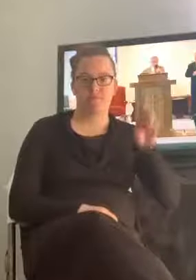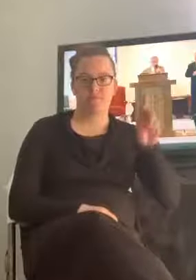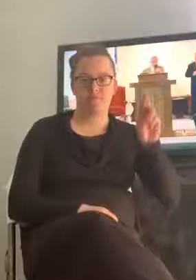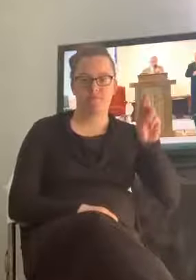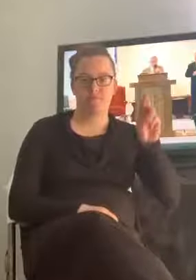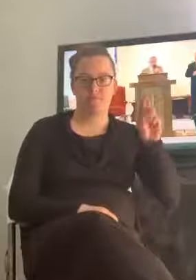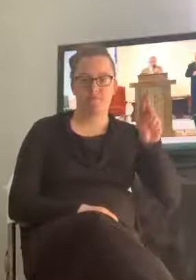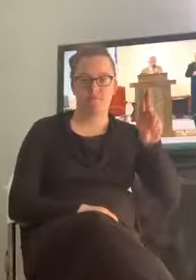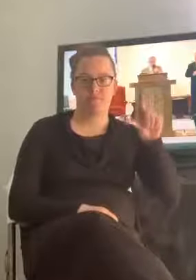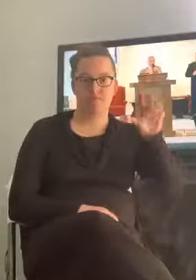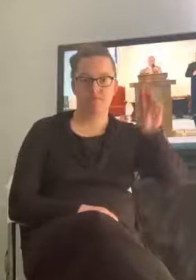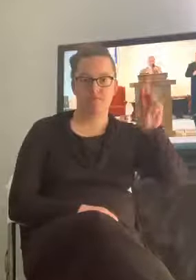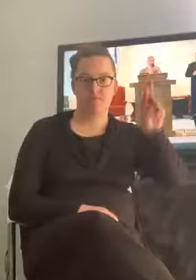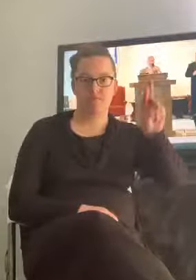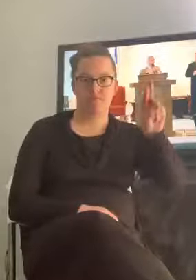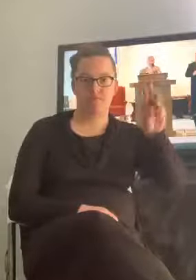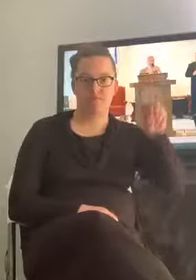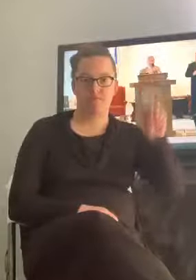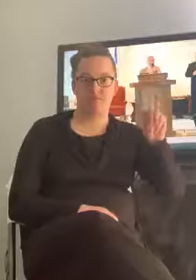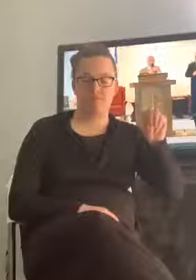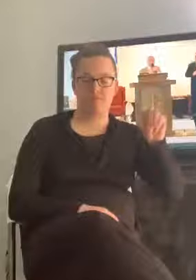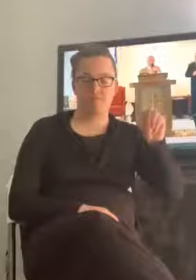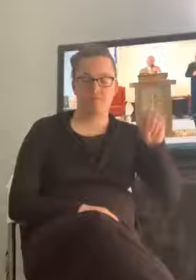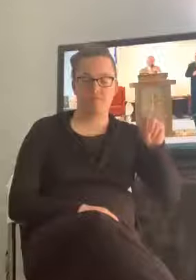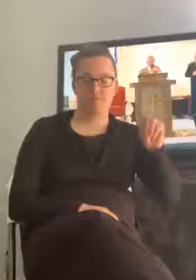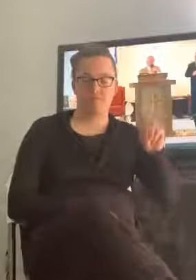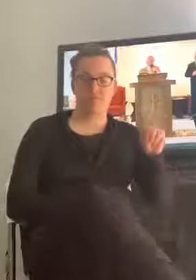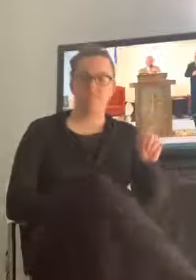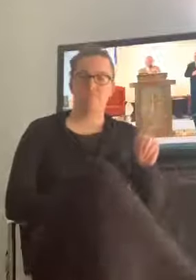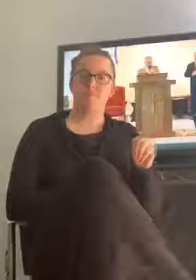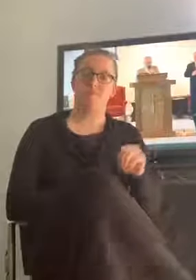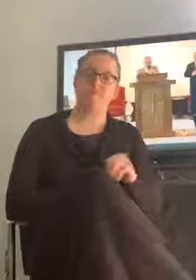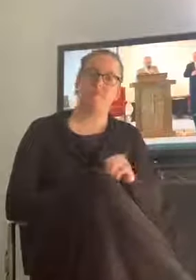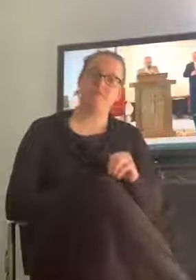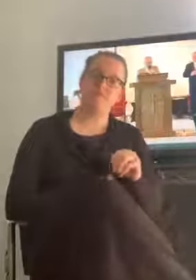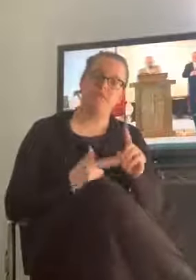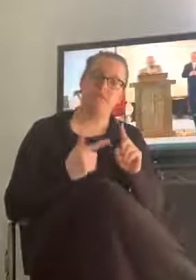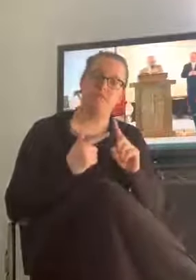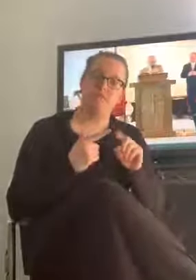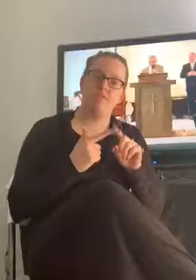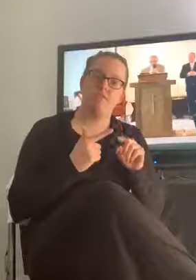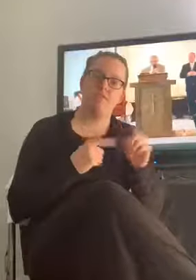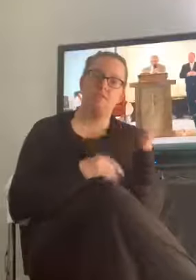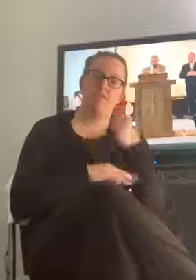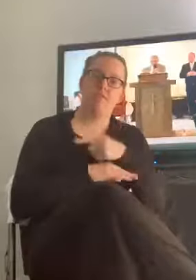actually His final days of His earthly ministry.